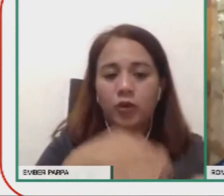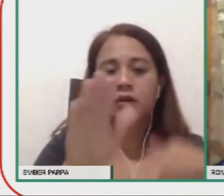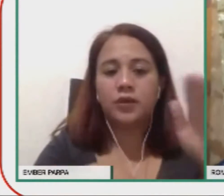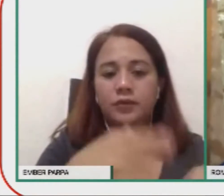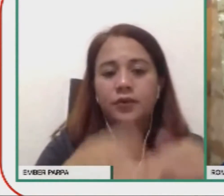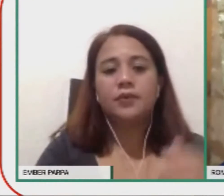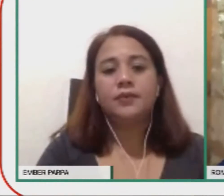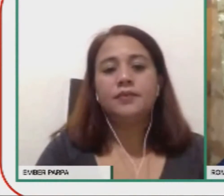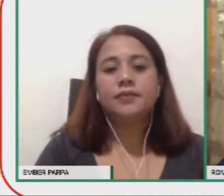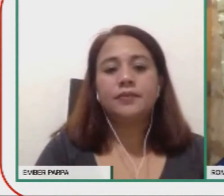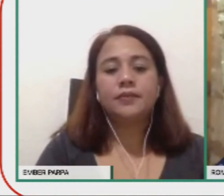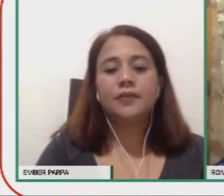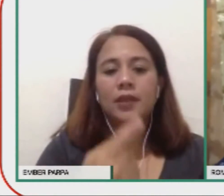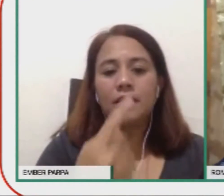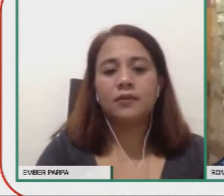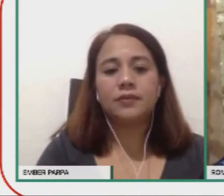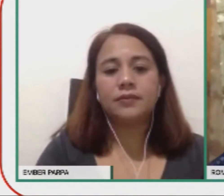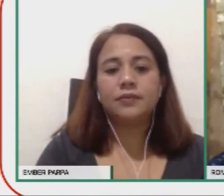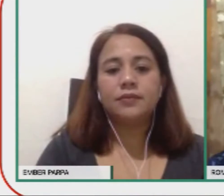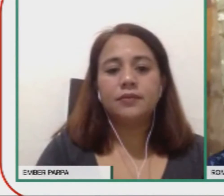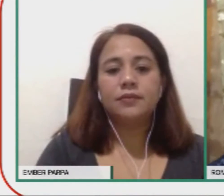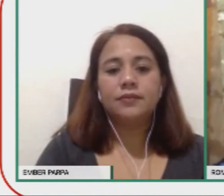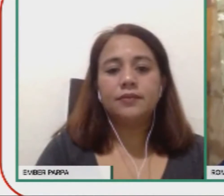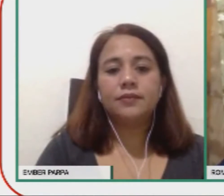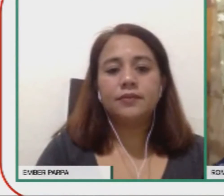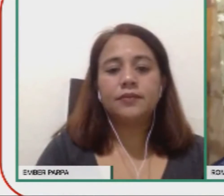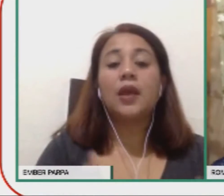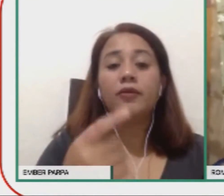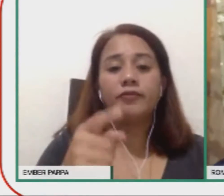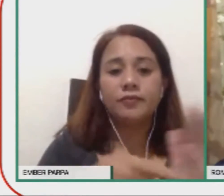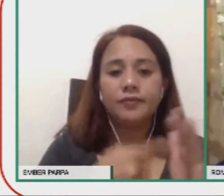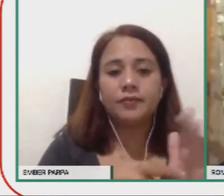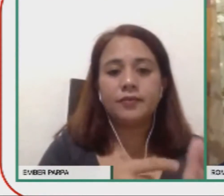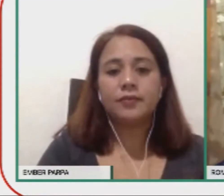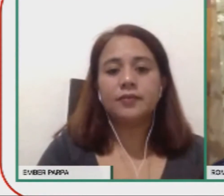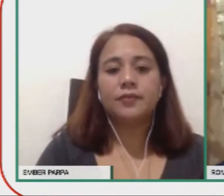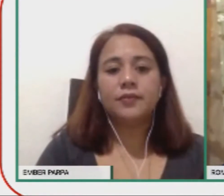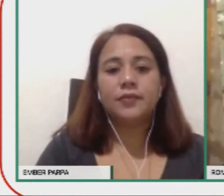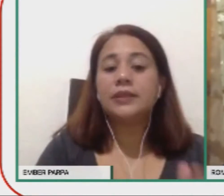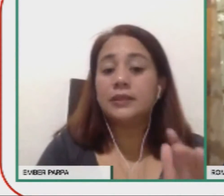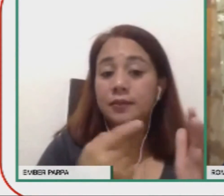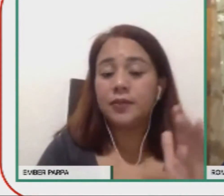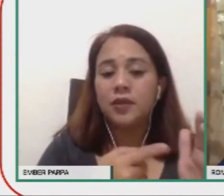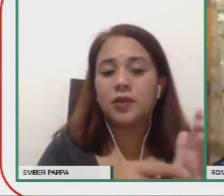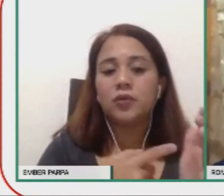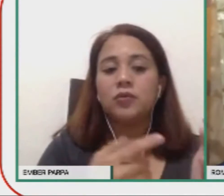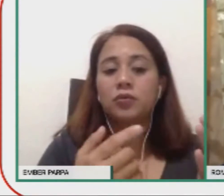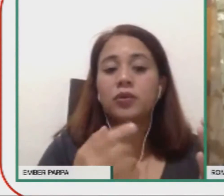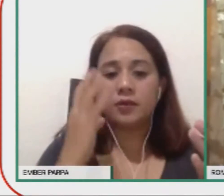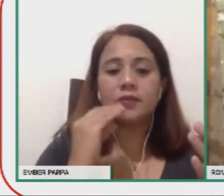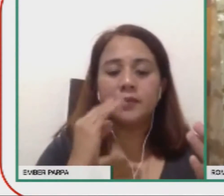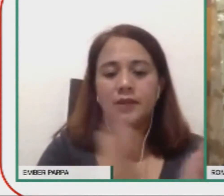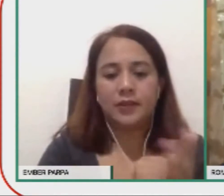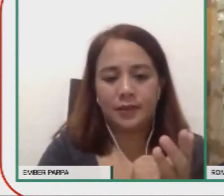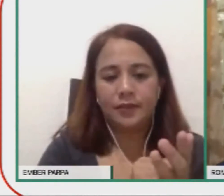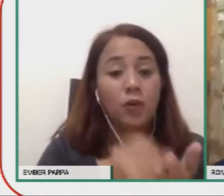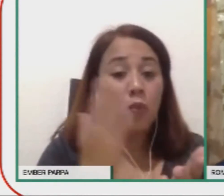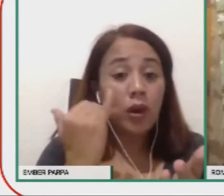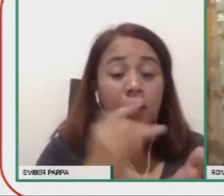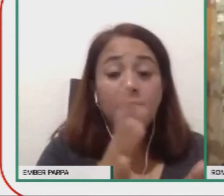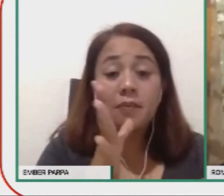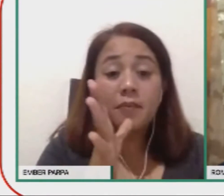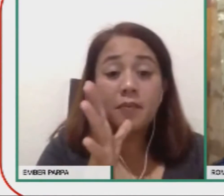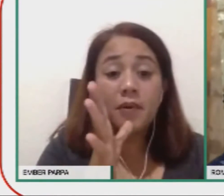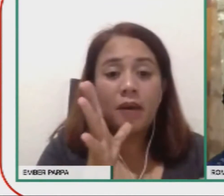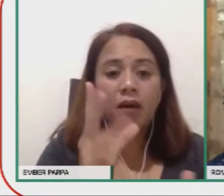alone if he could. Okay? And for some time, for some few minutes, we were able to do it because his mother was very